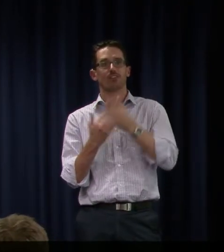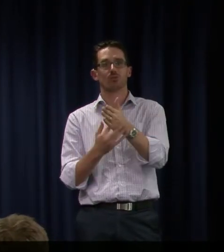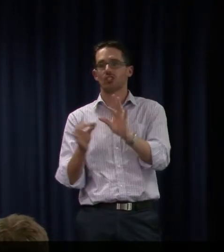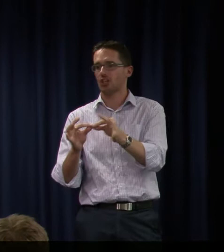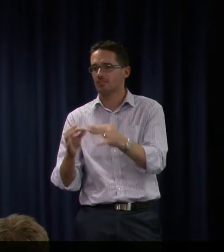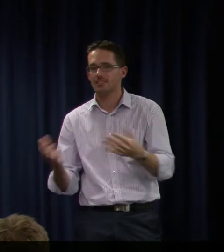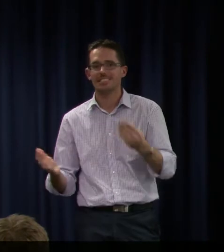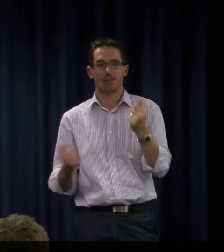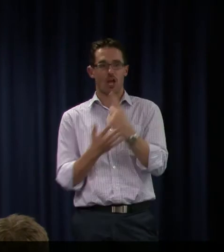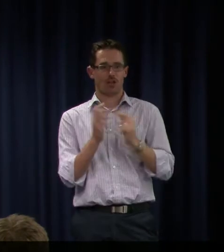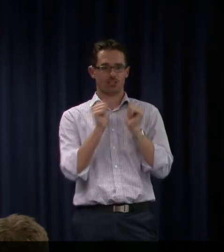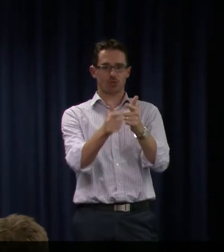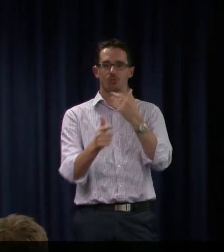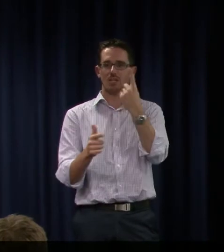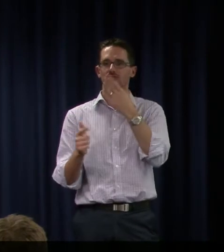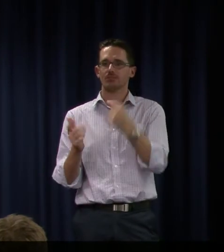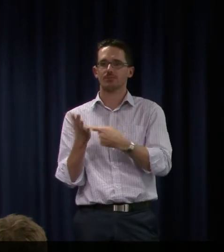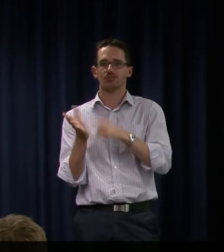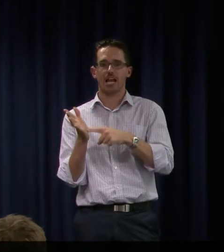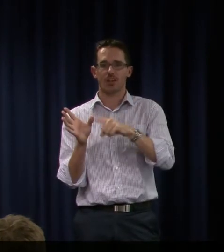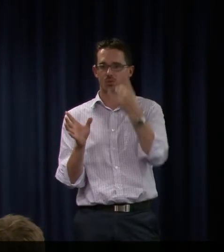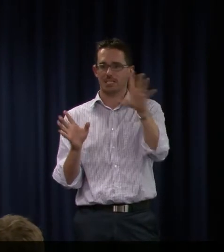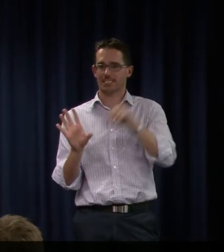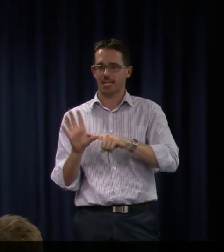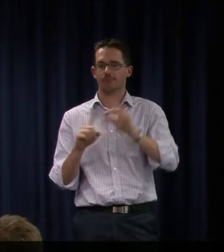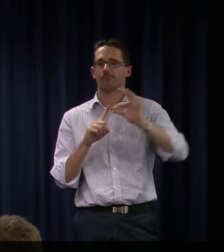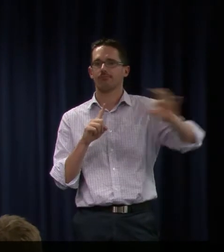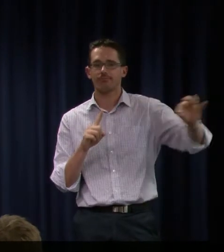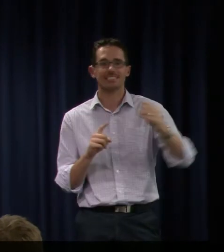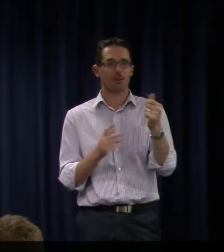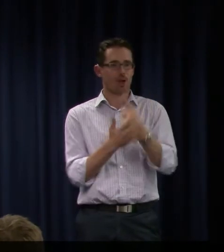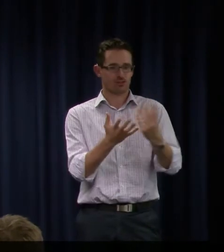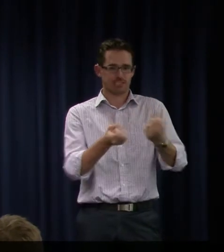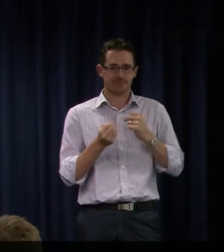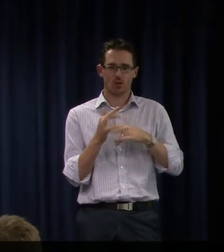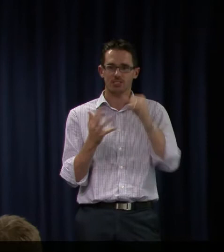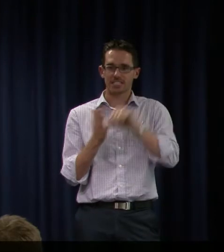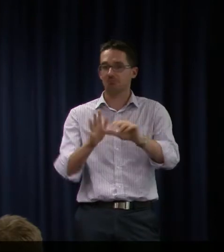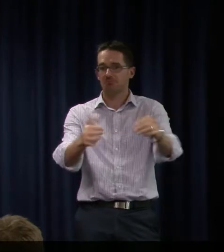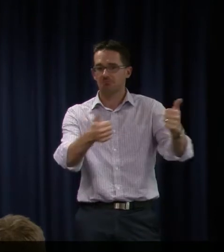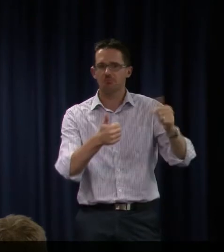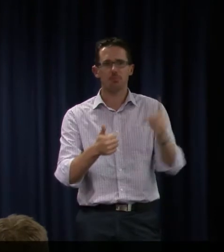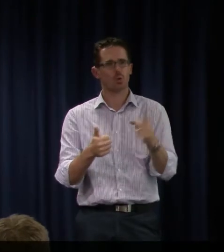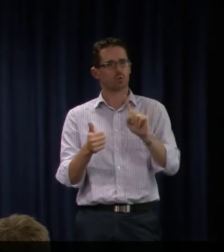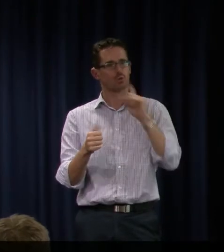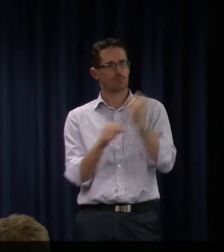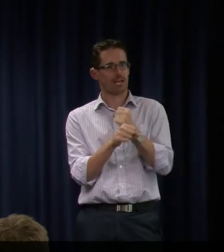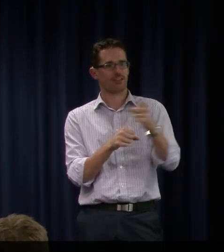Some only use Vicdeaf for interpreting services. Some people only come to the Christmas rally once a year. Some people only receive the